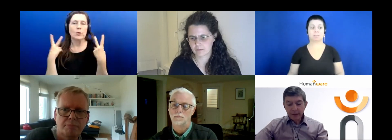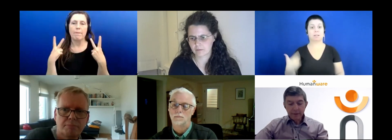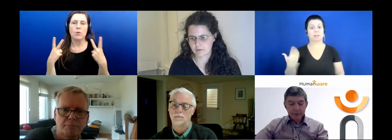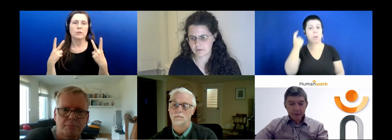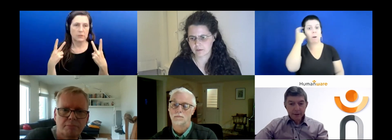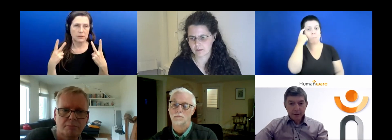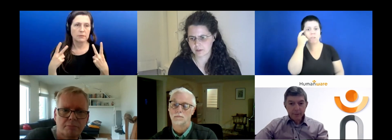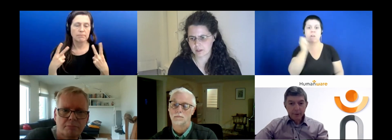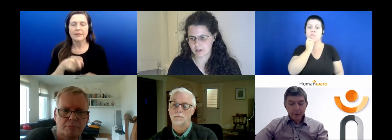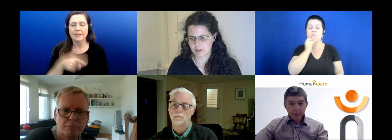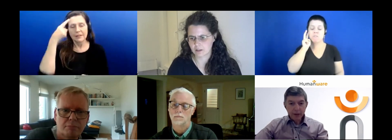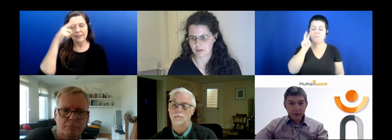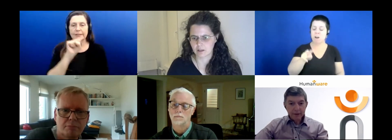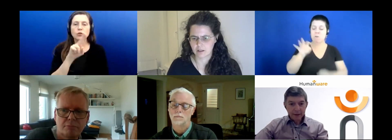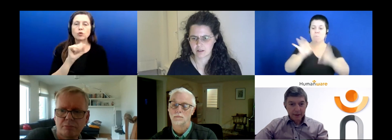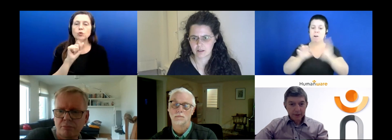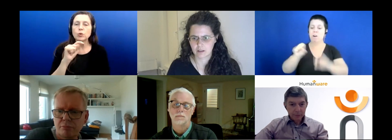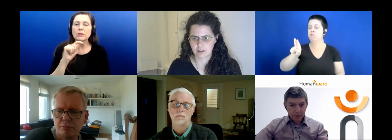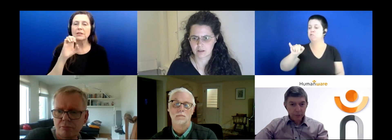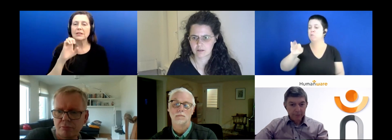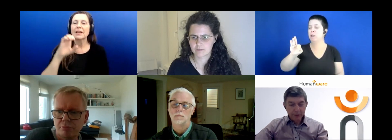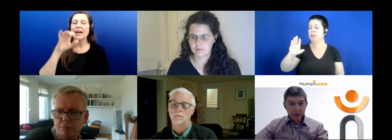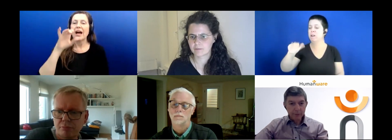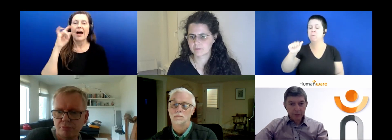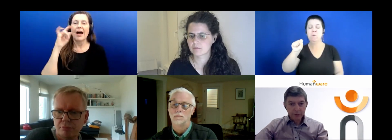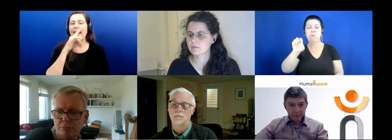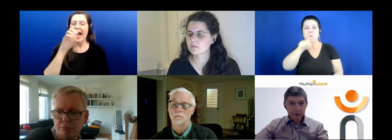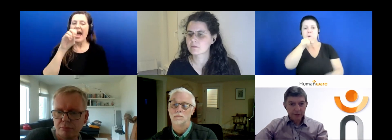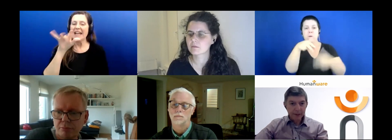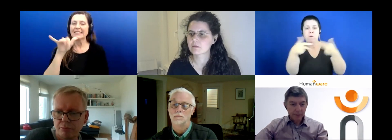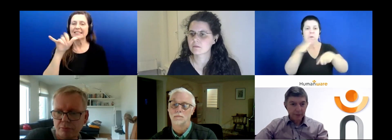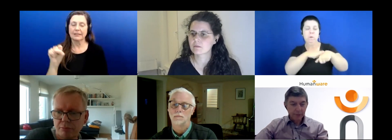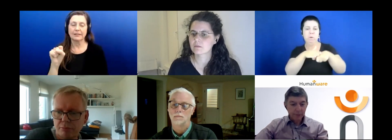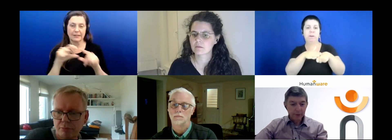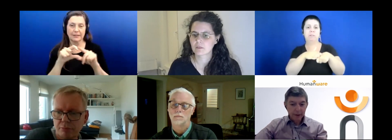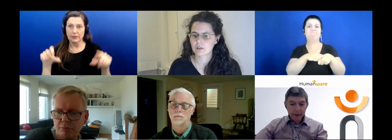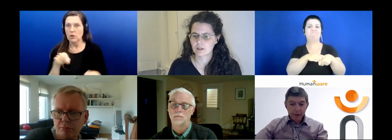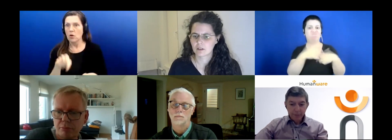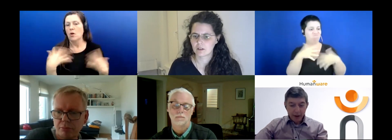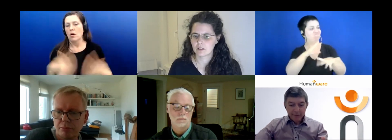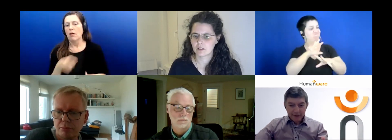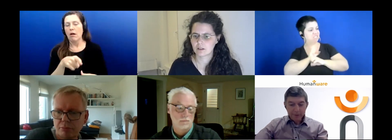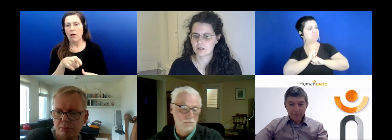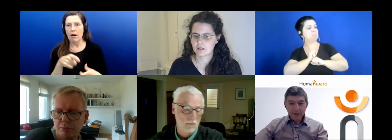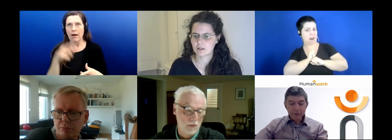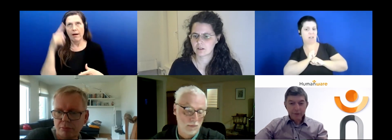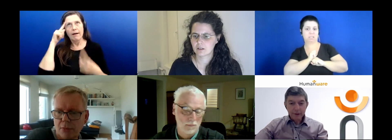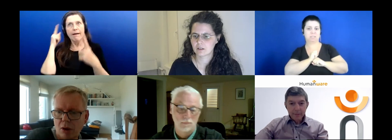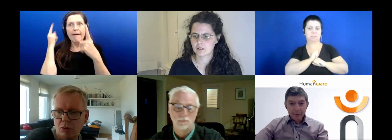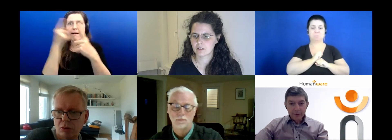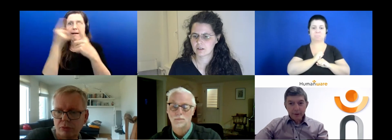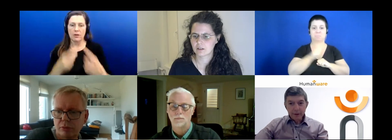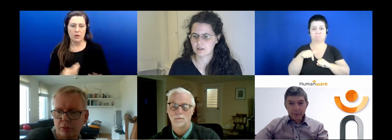the Suitcase project and I look at what you have done, which is very inspiring for us as